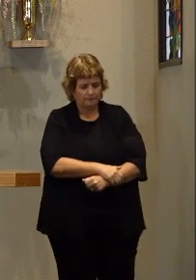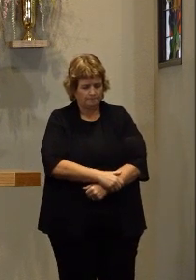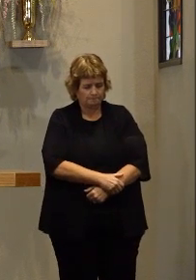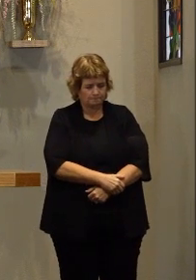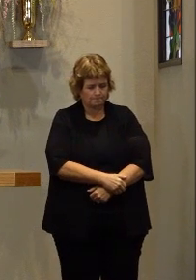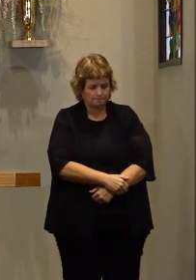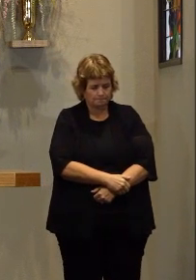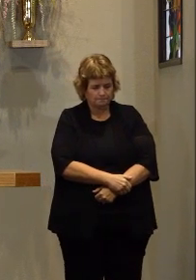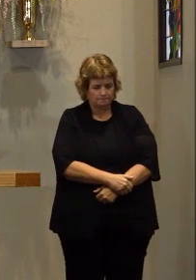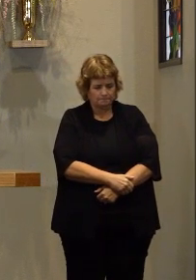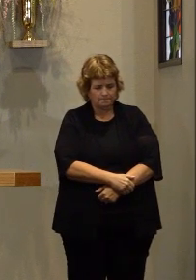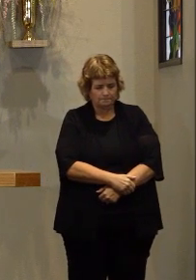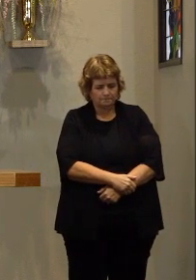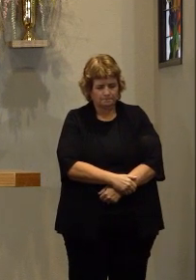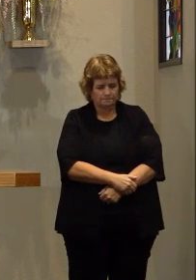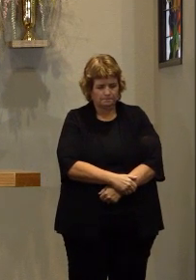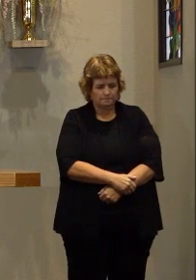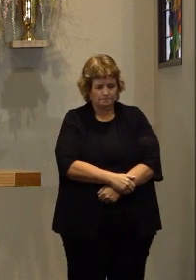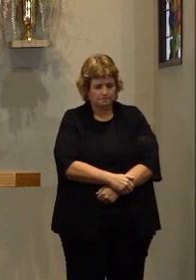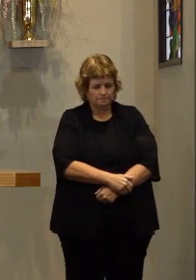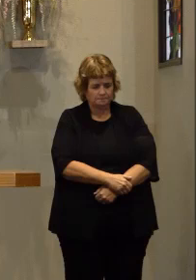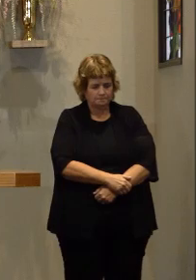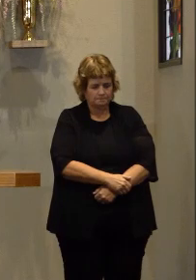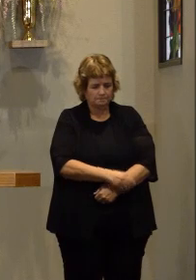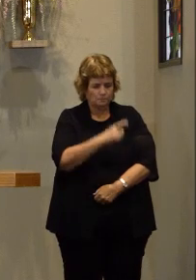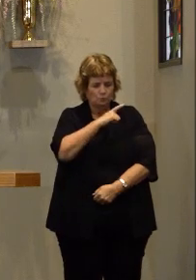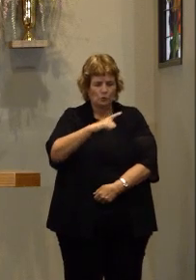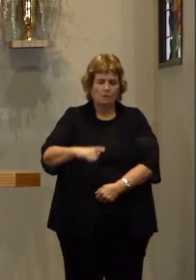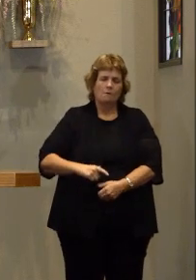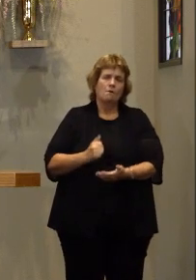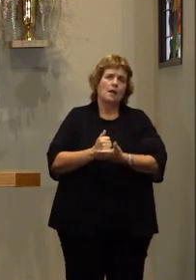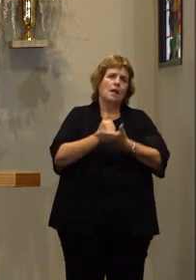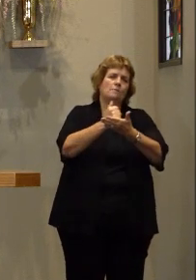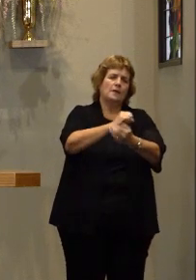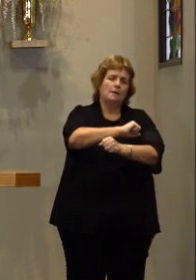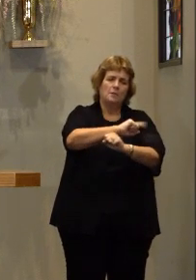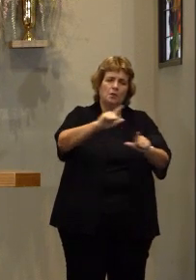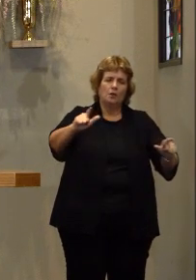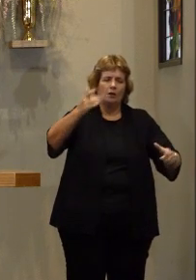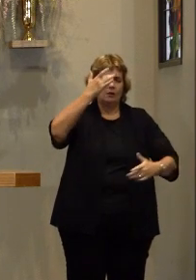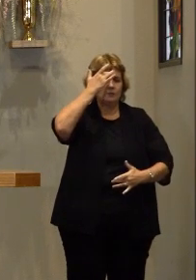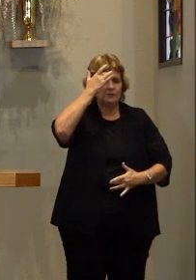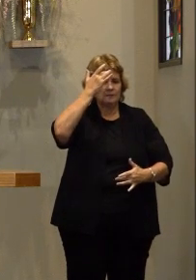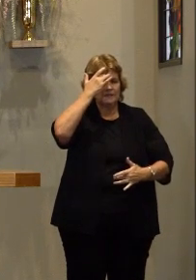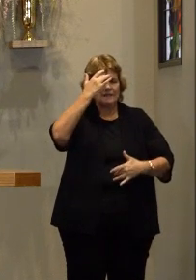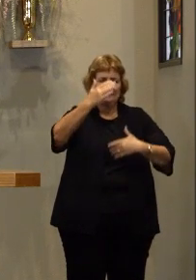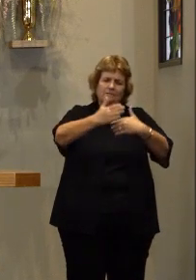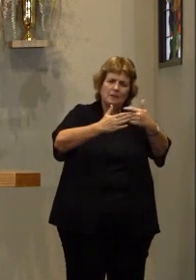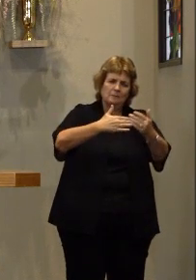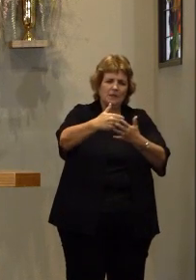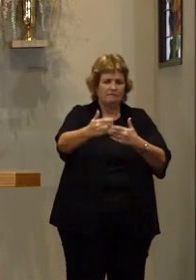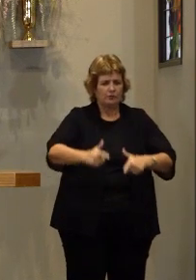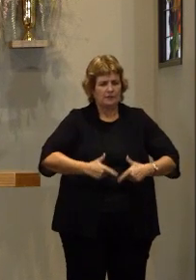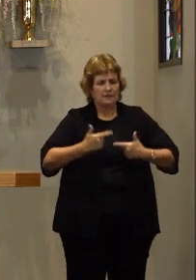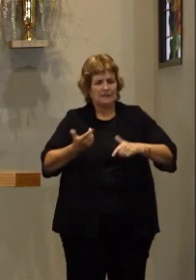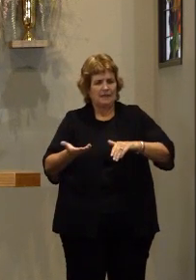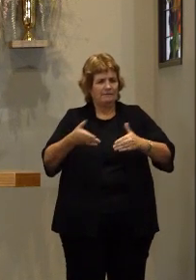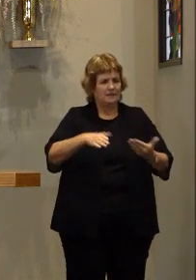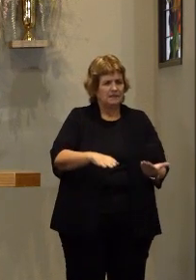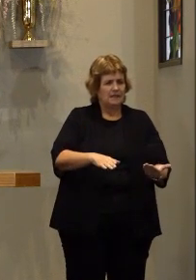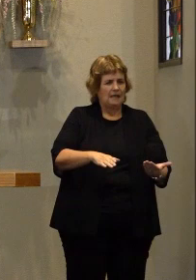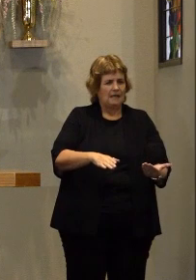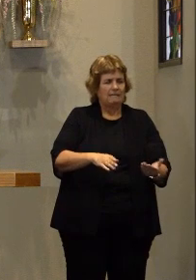Lord, may all be sustained in their afflictions, comforted in life and in death, and delivered